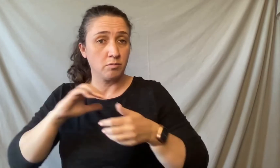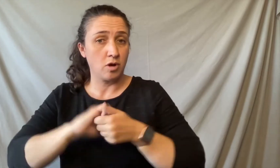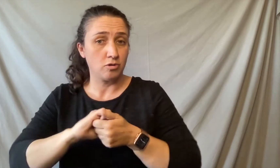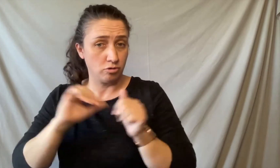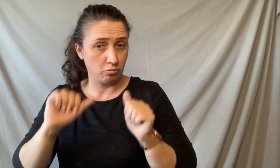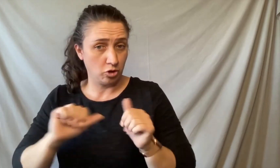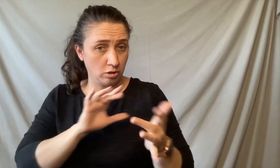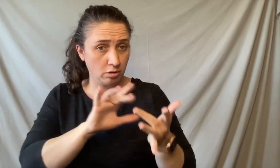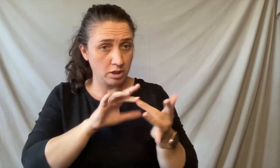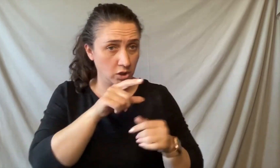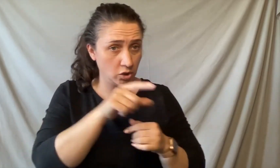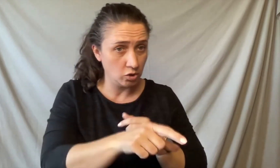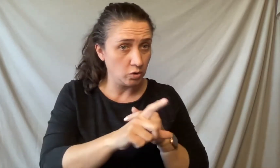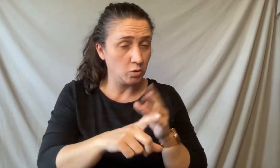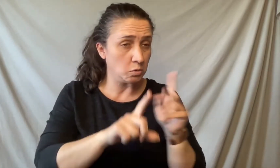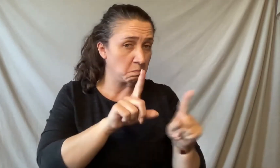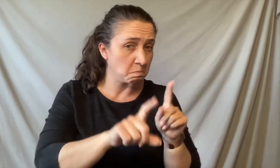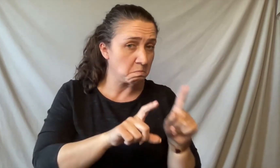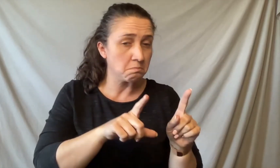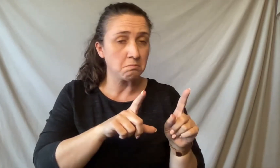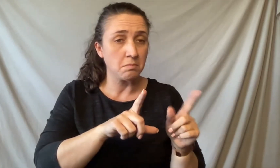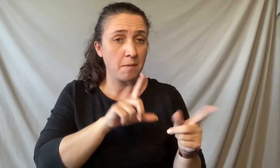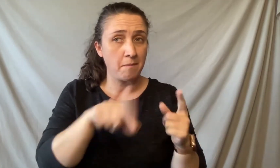those developers that we might want to contact?